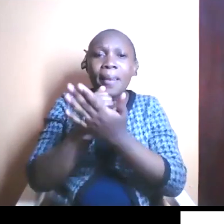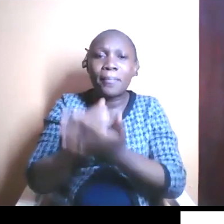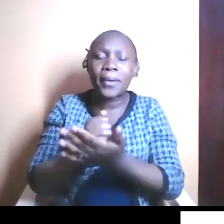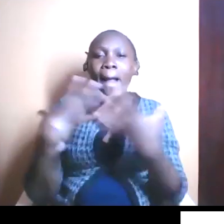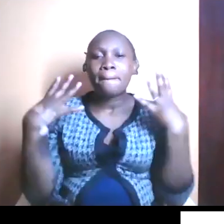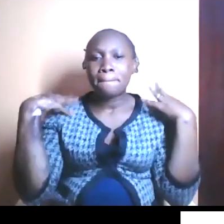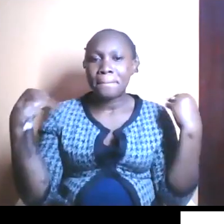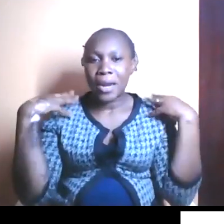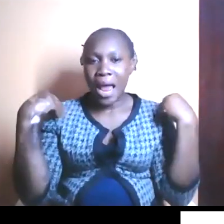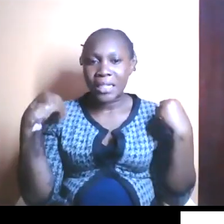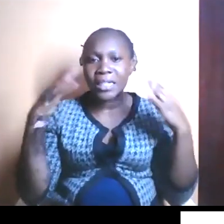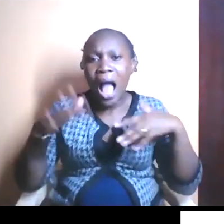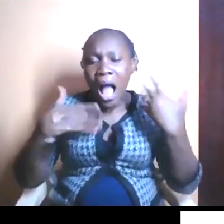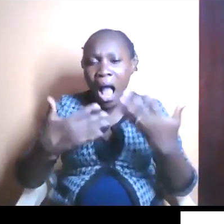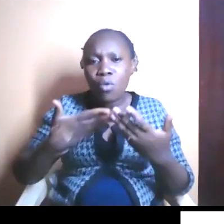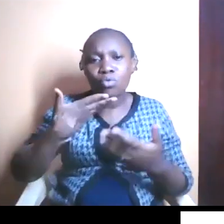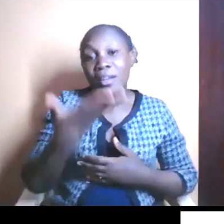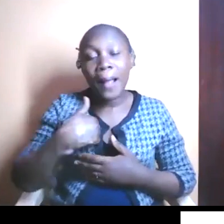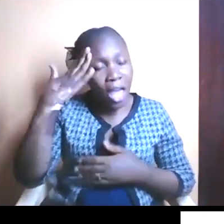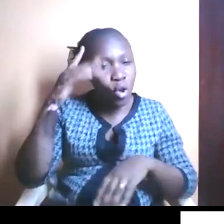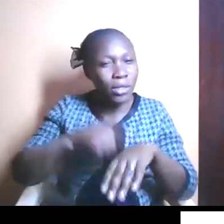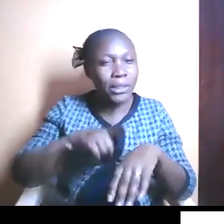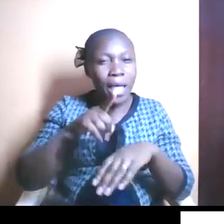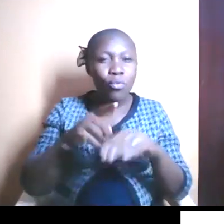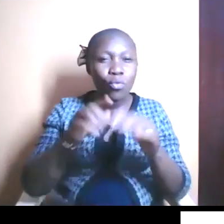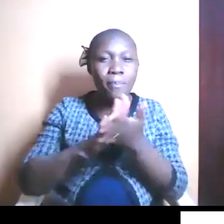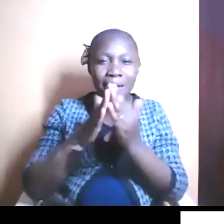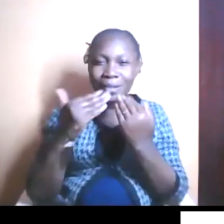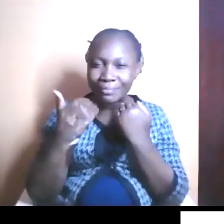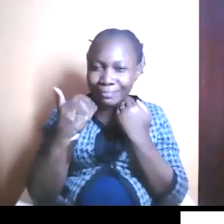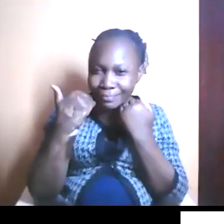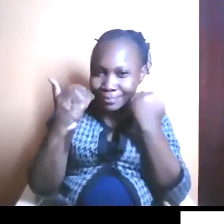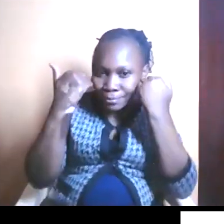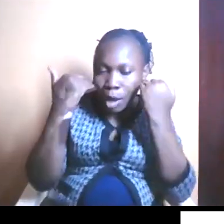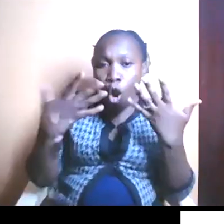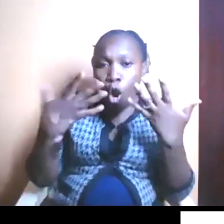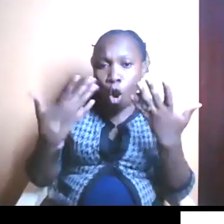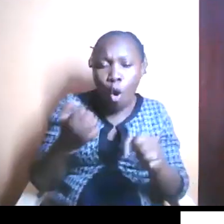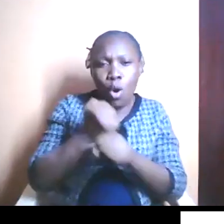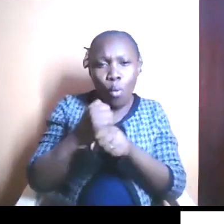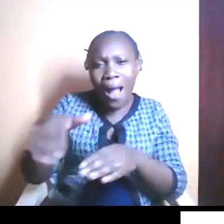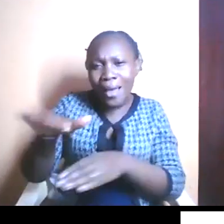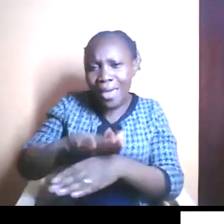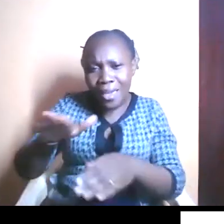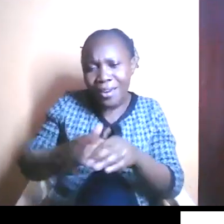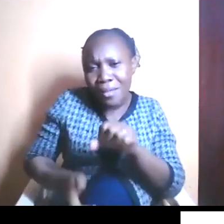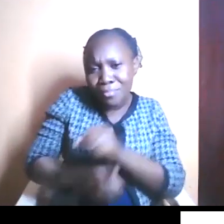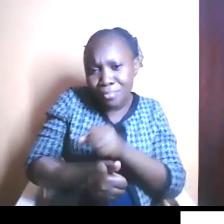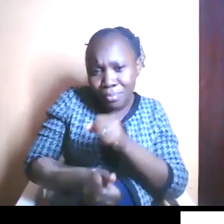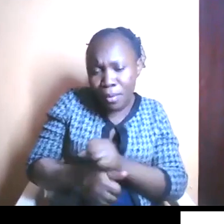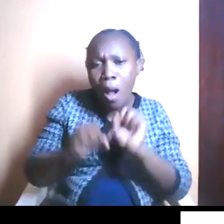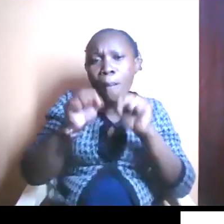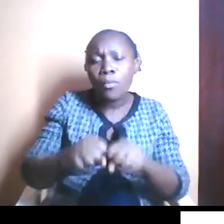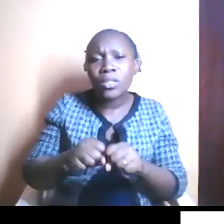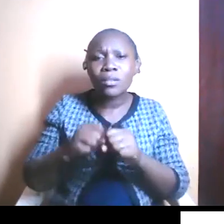is because we know that when you're traumatized or when you're in a toxic environment, you may even wonder what to reply to